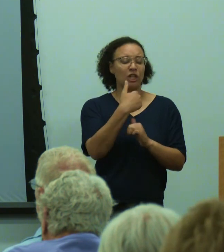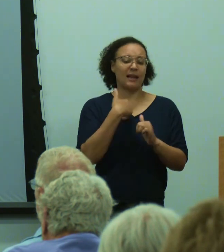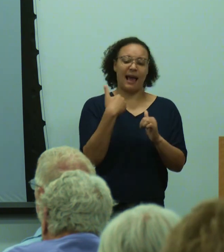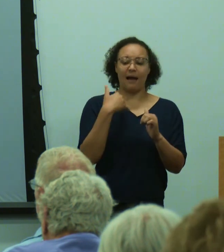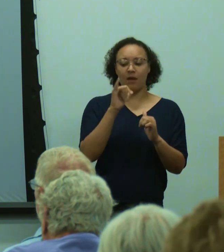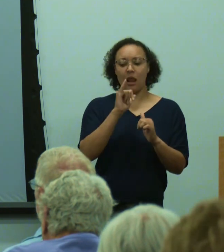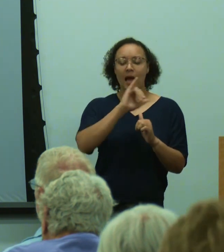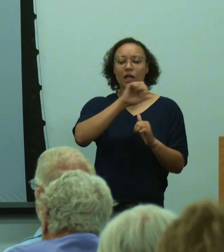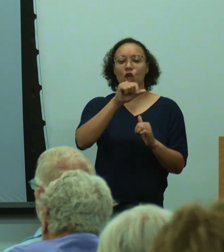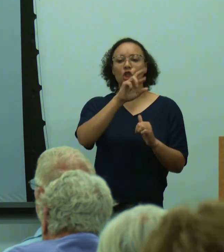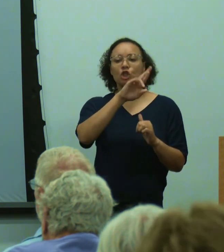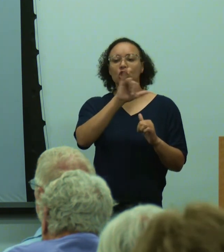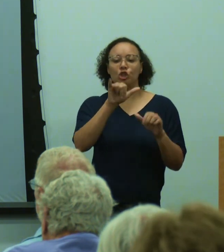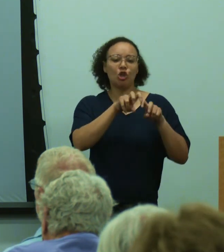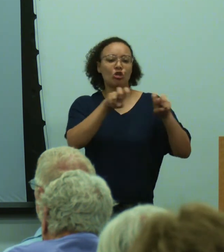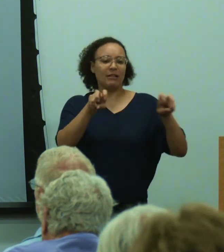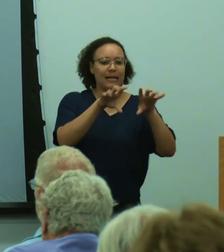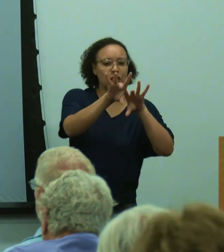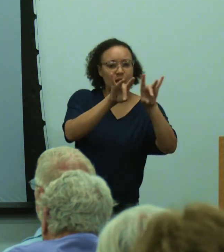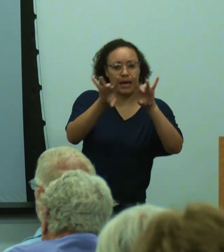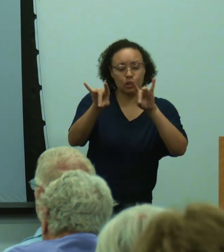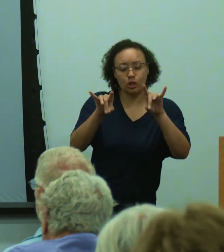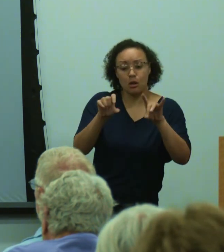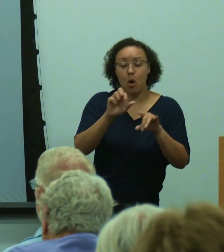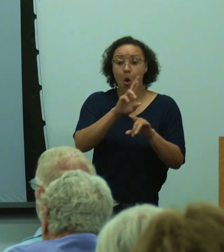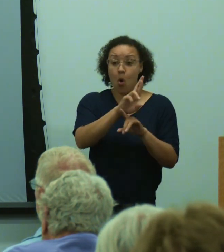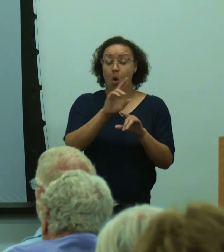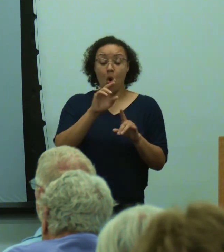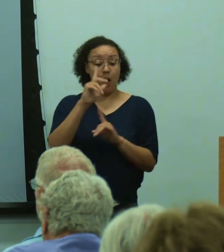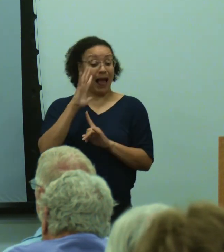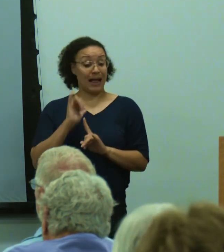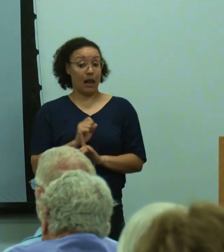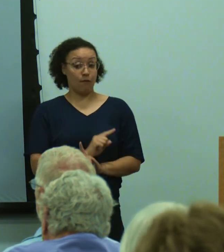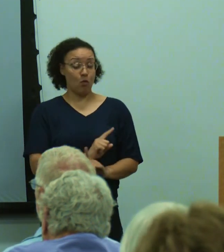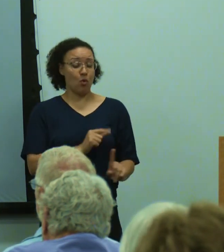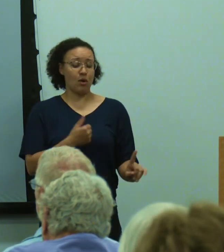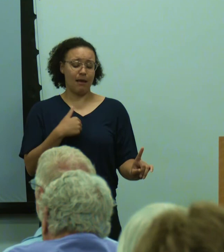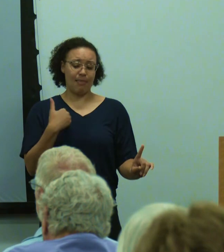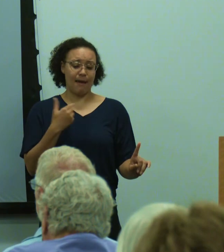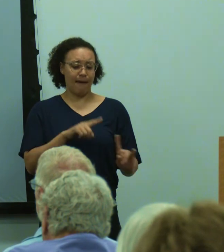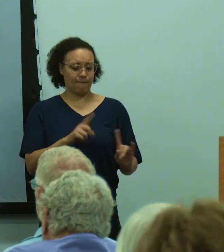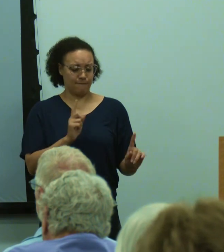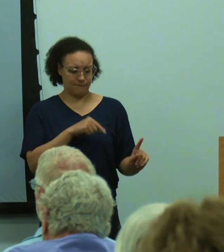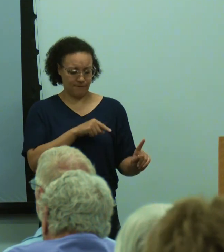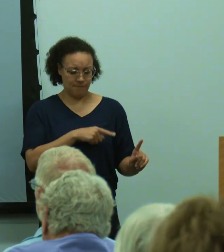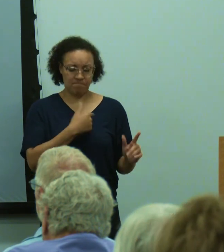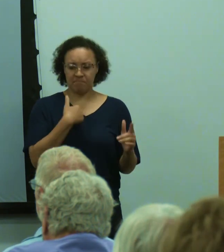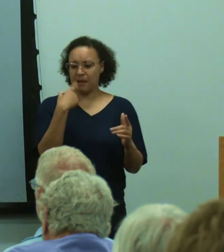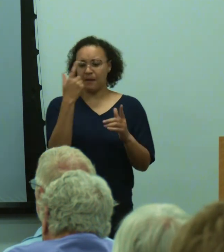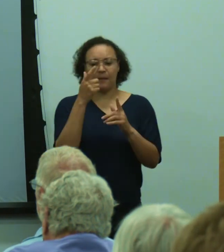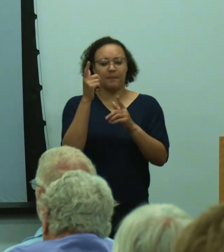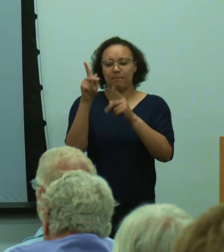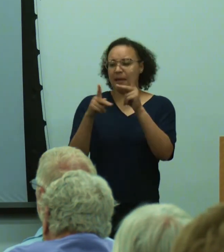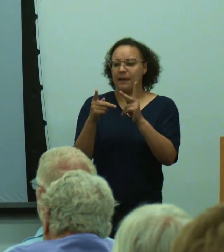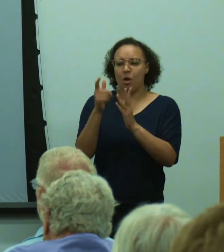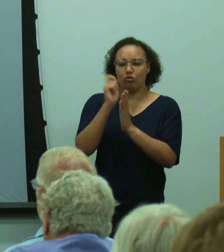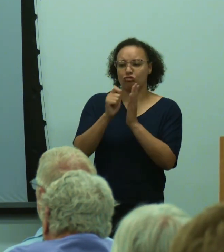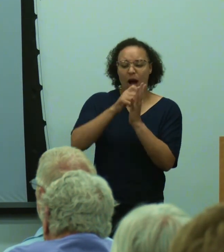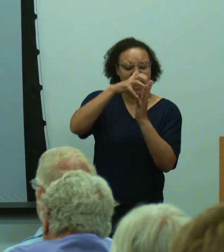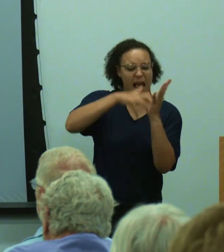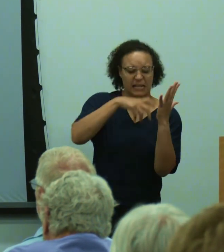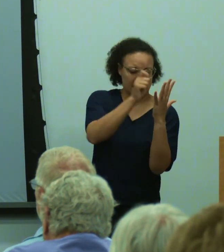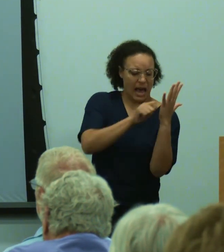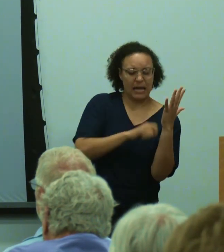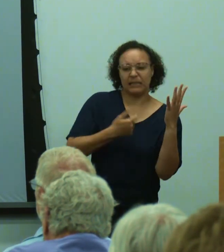selection. Or should we do what California has, which is more of a situation where people write essays and there's a whole process